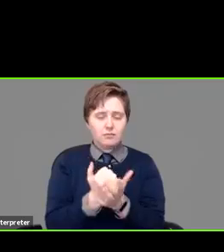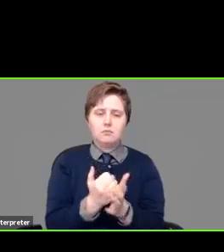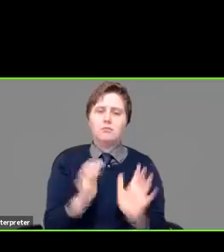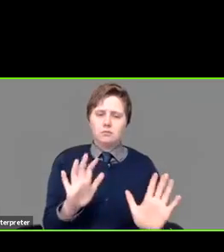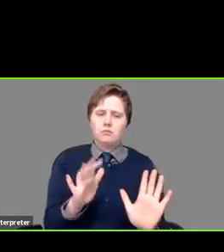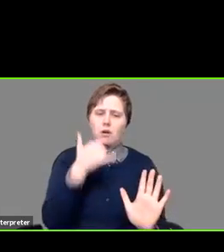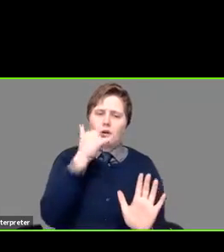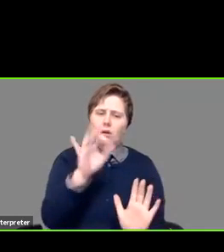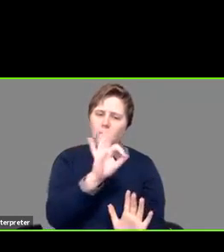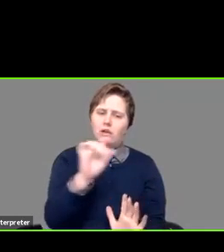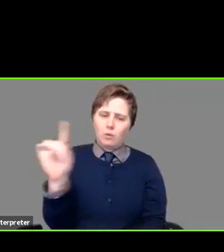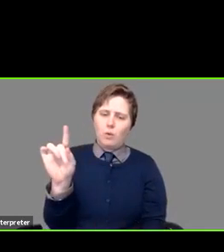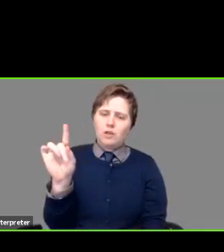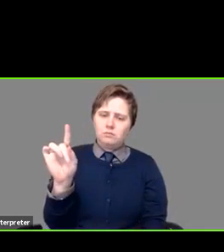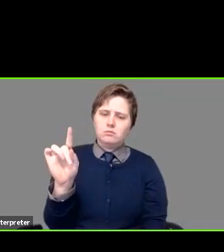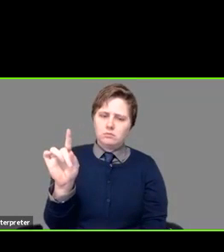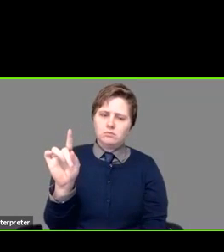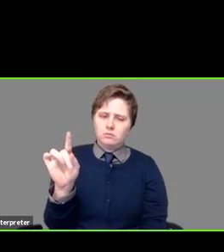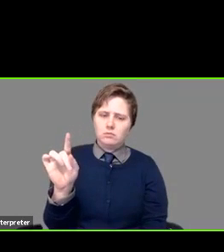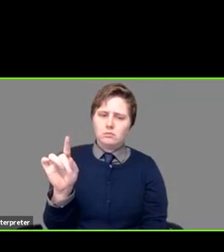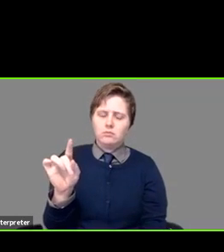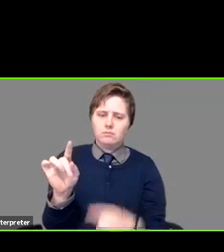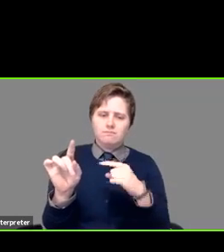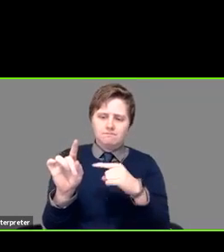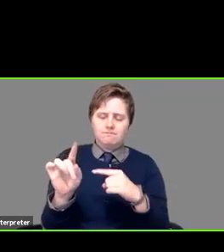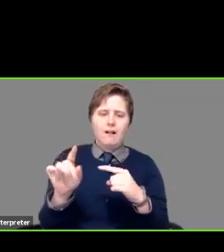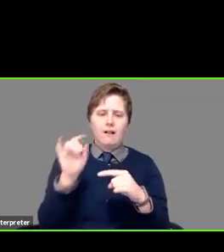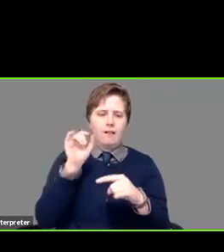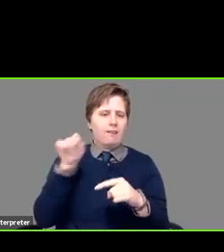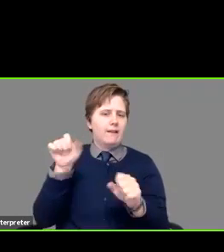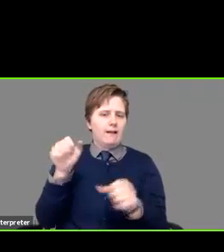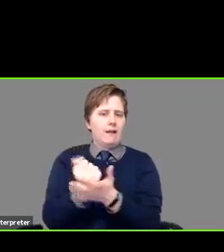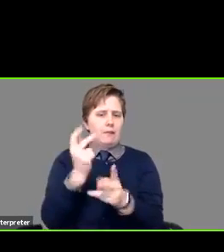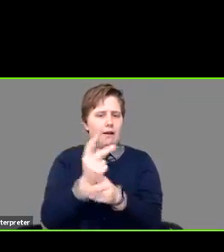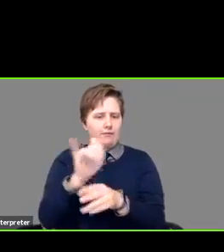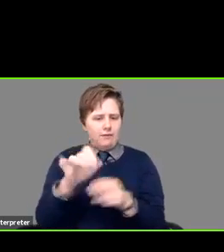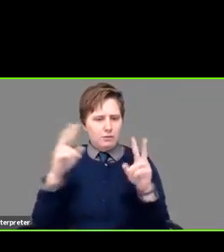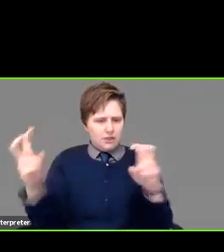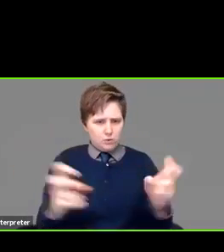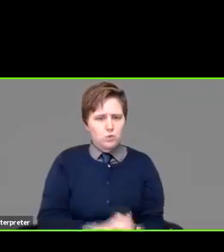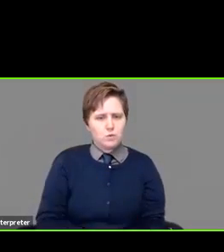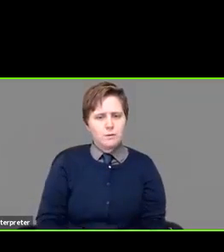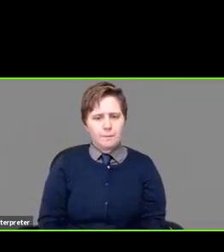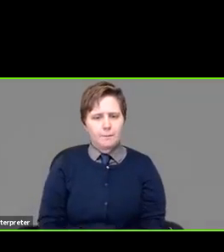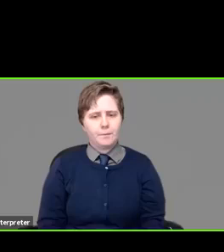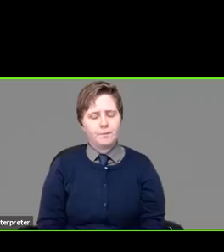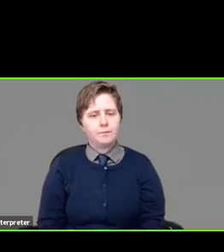sure you dial 911 and have those issues taken care of.